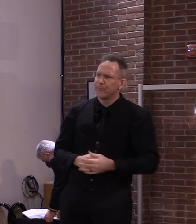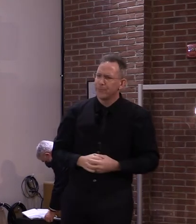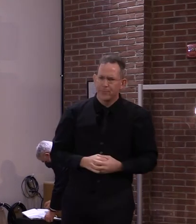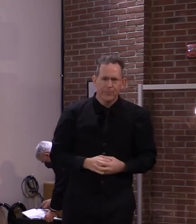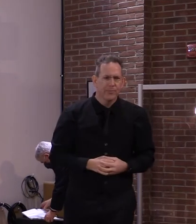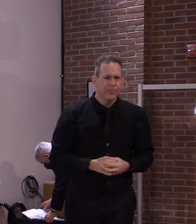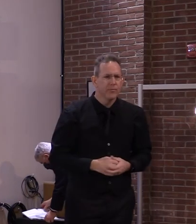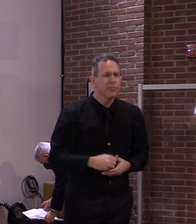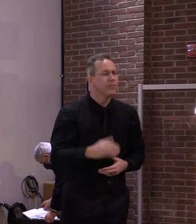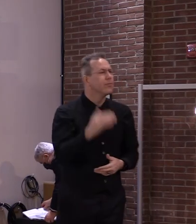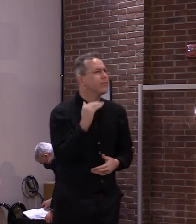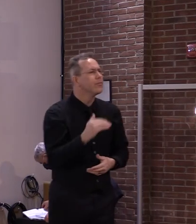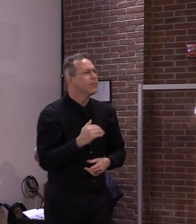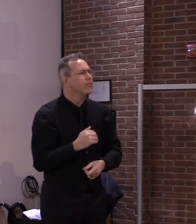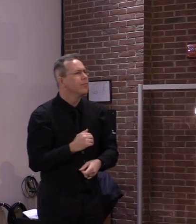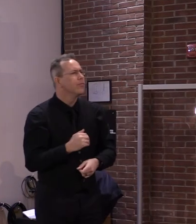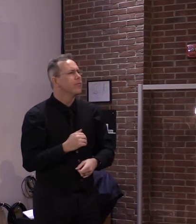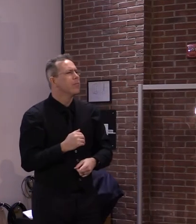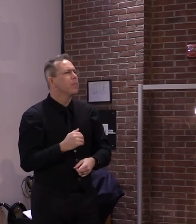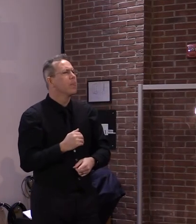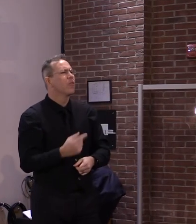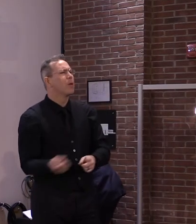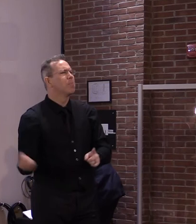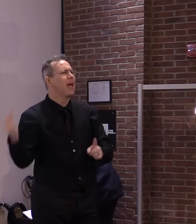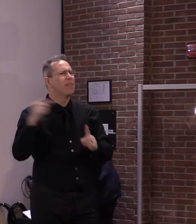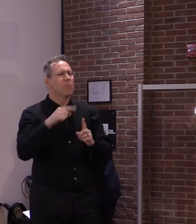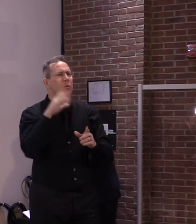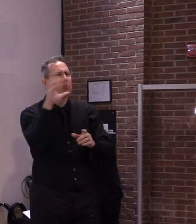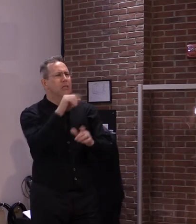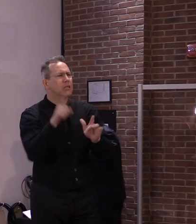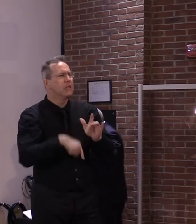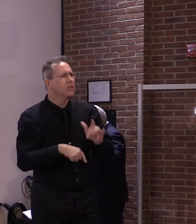we're going to try to go back to cat at wcax